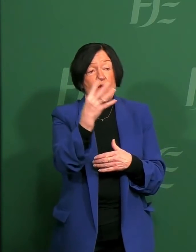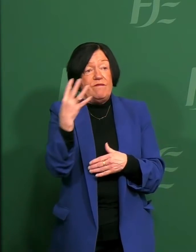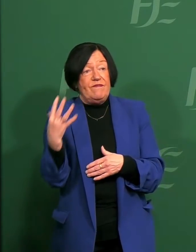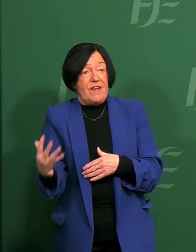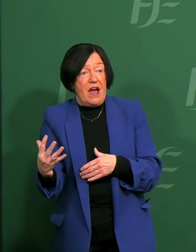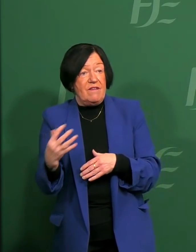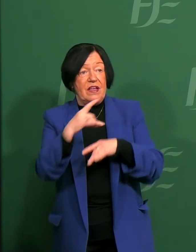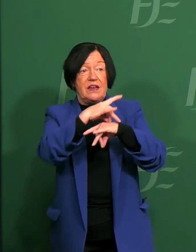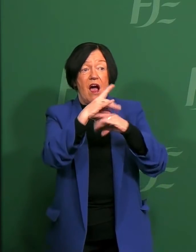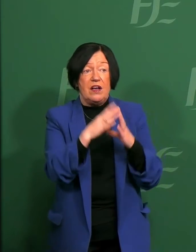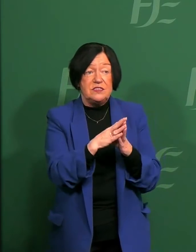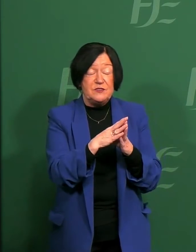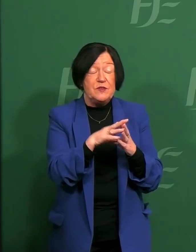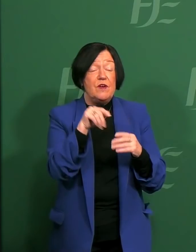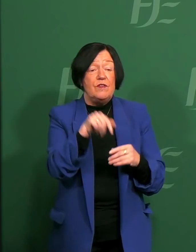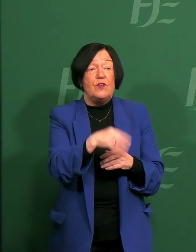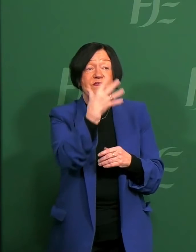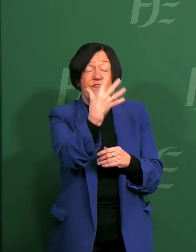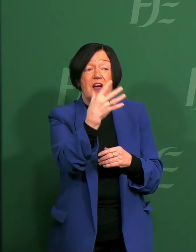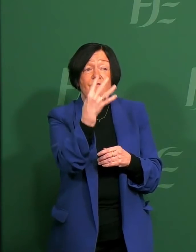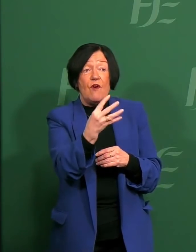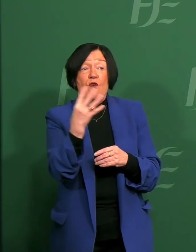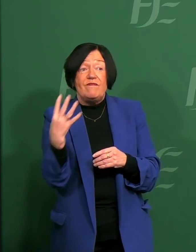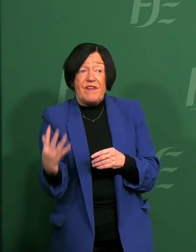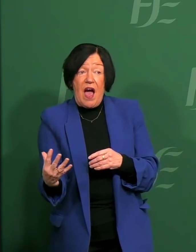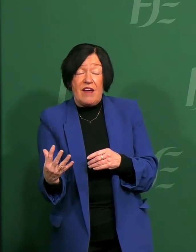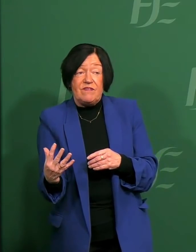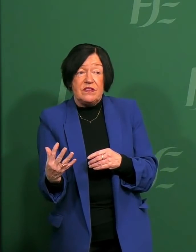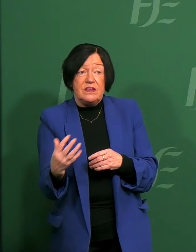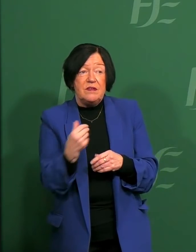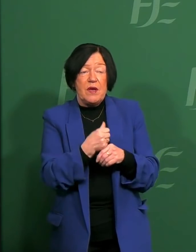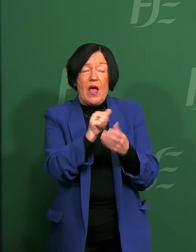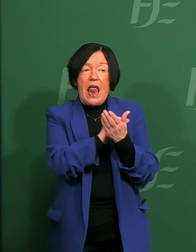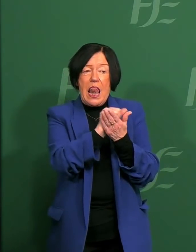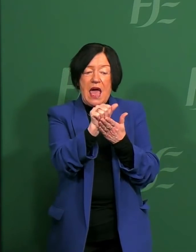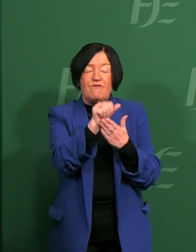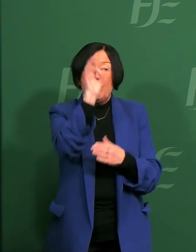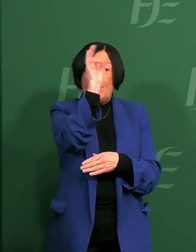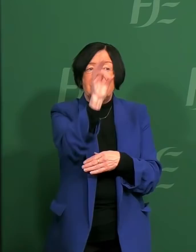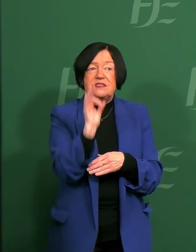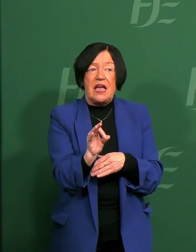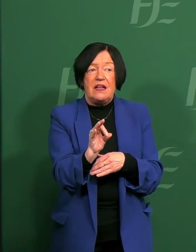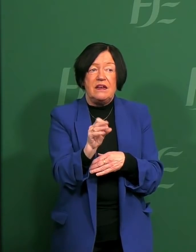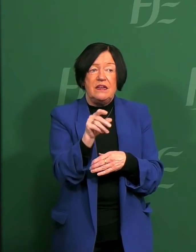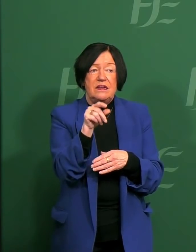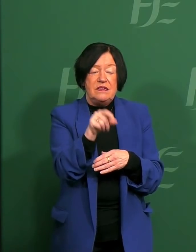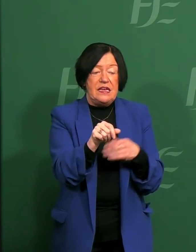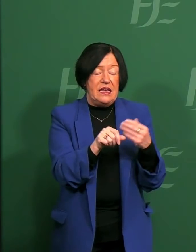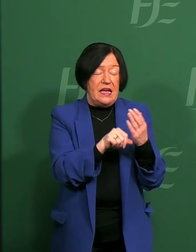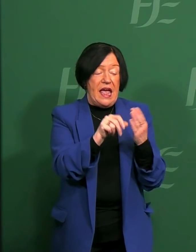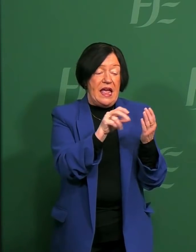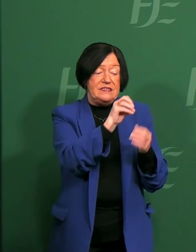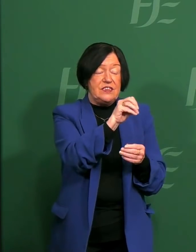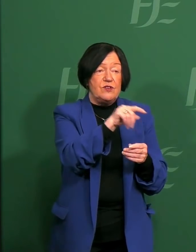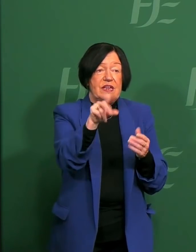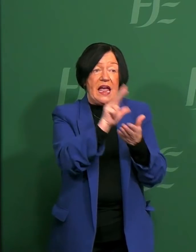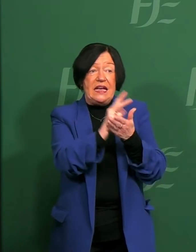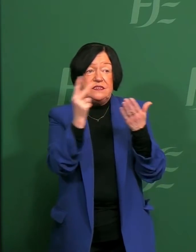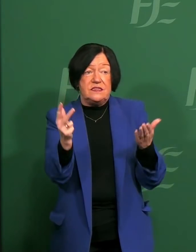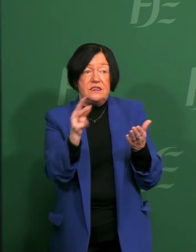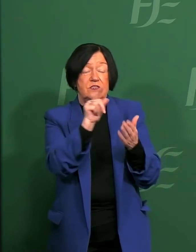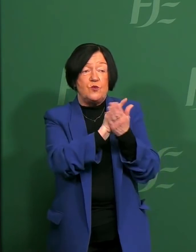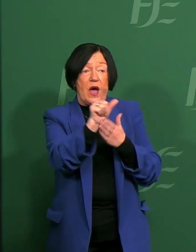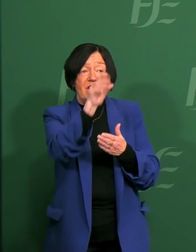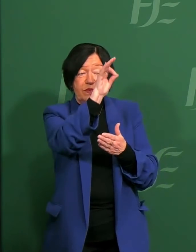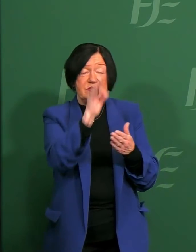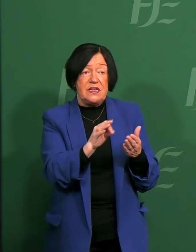been hospitalised. Of those 545, just about 11% are in the ages 0 to 18, 12% 19